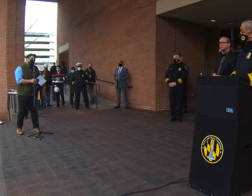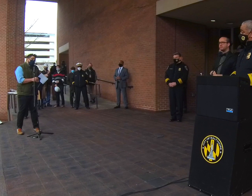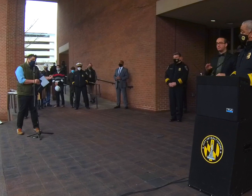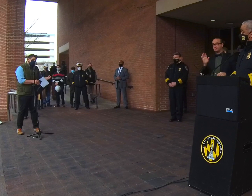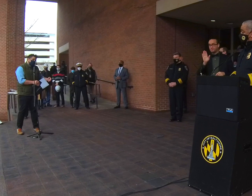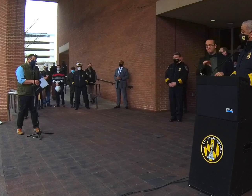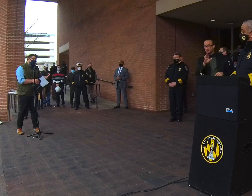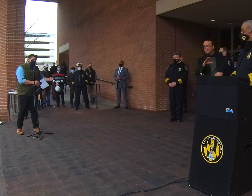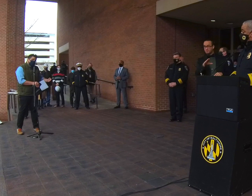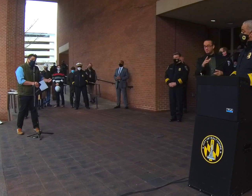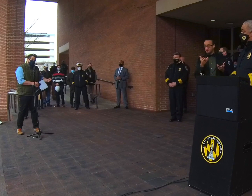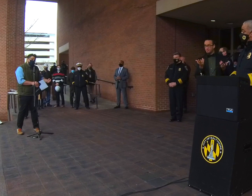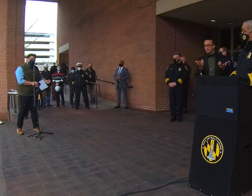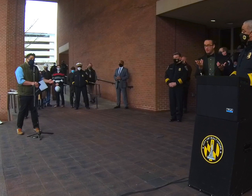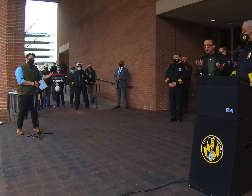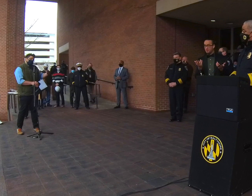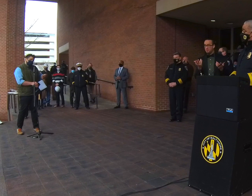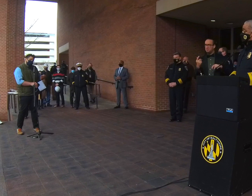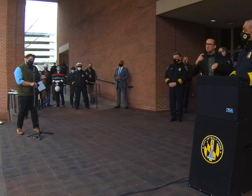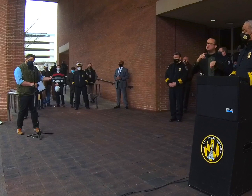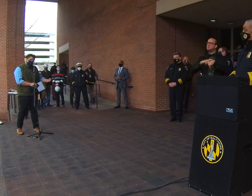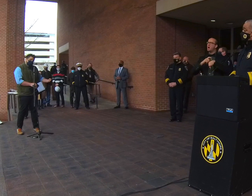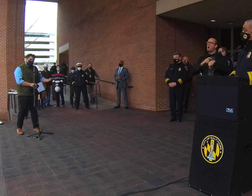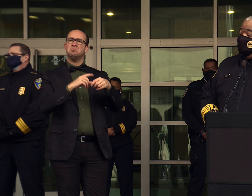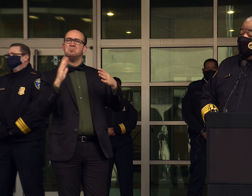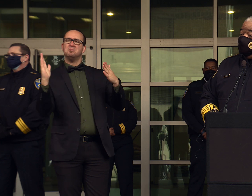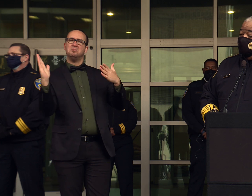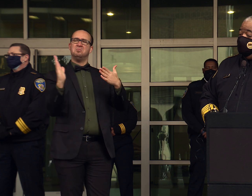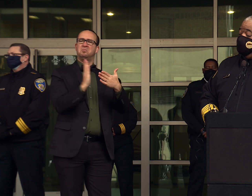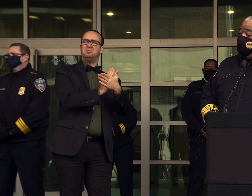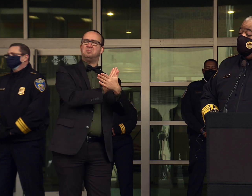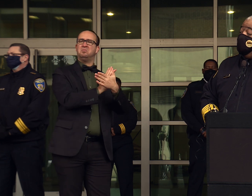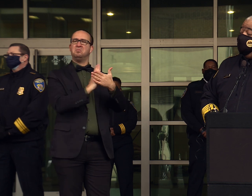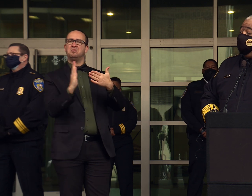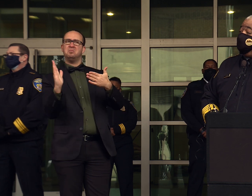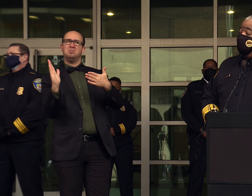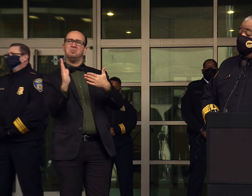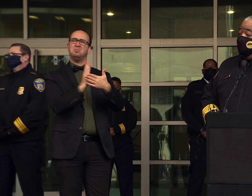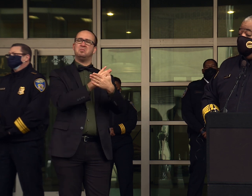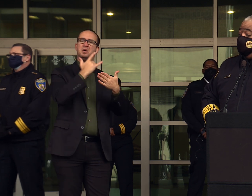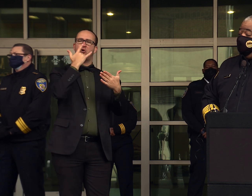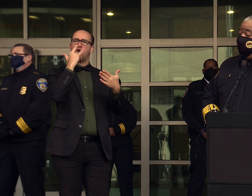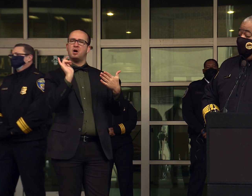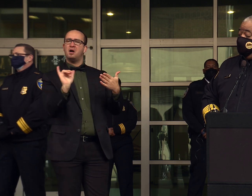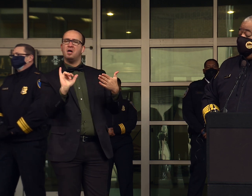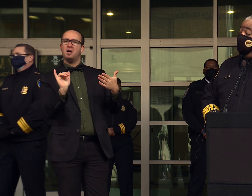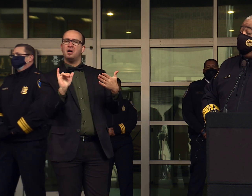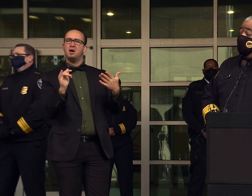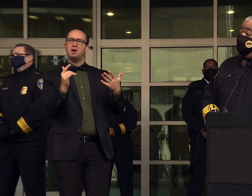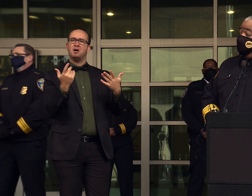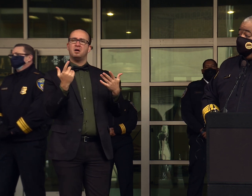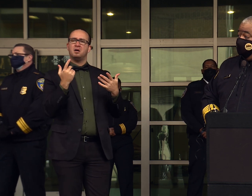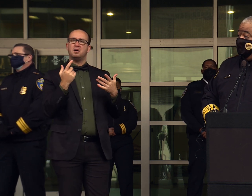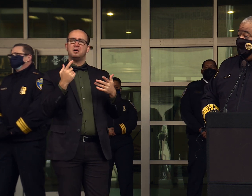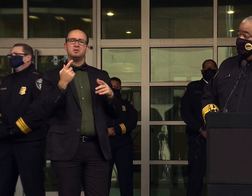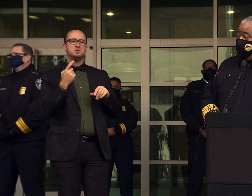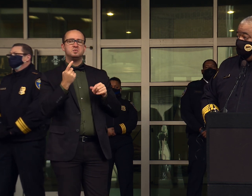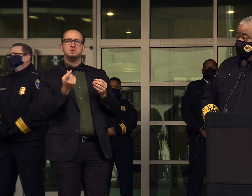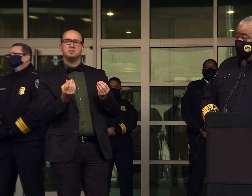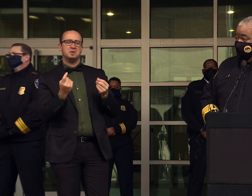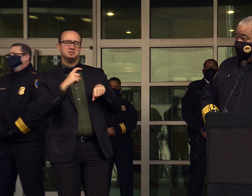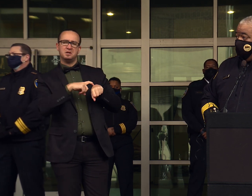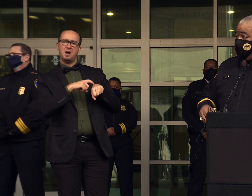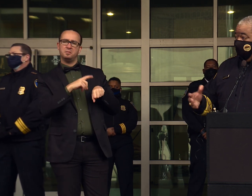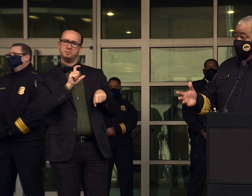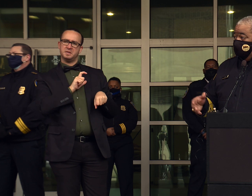physically be on the ground walking versus out of their vehicle? Yes, well, the goal we set for ourselves was to have about 40% of